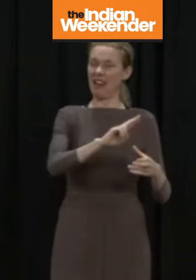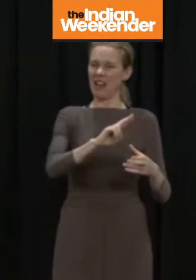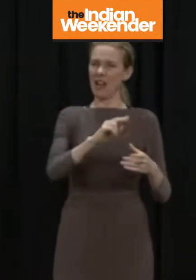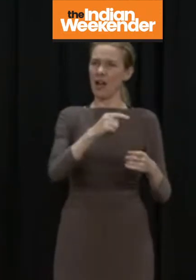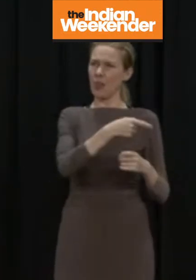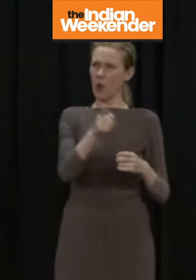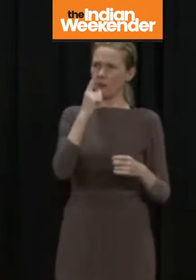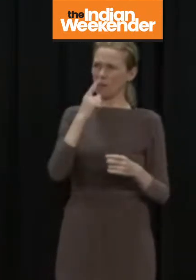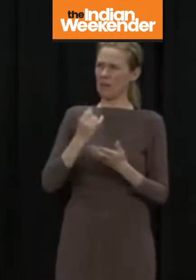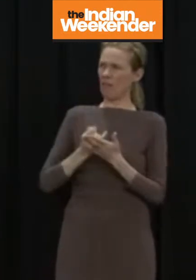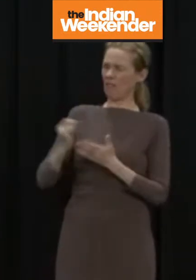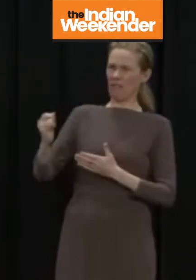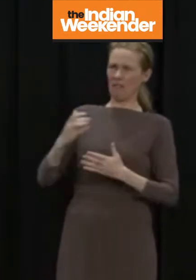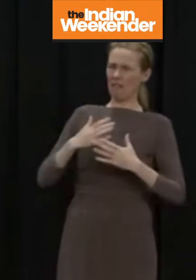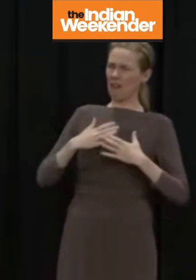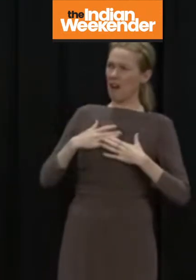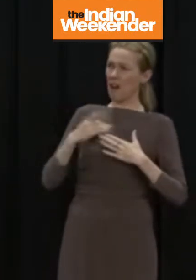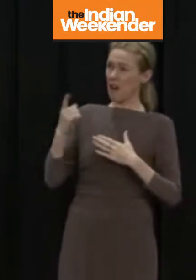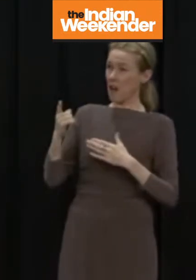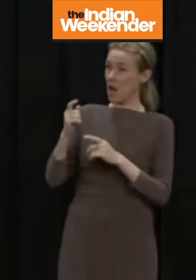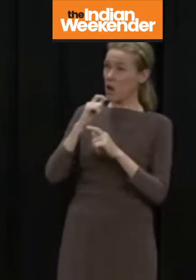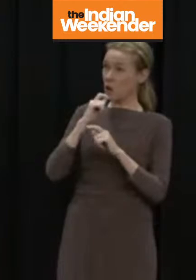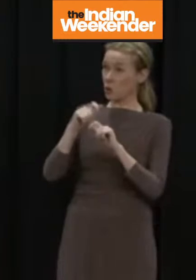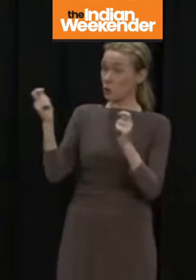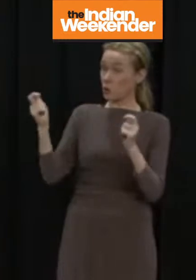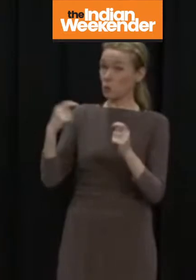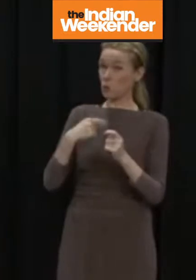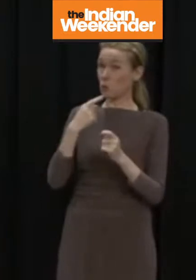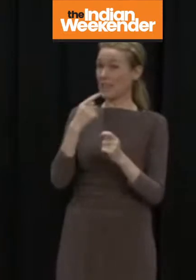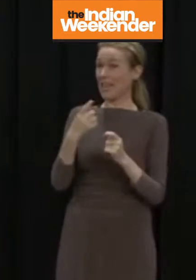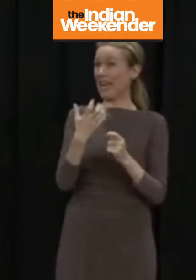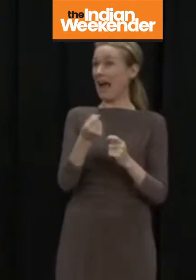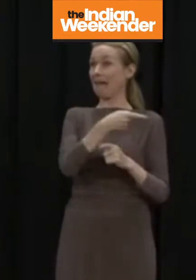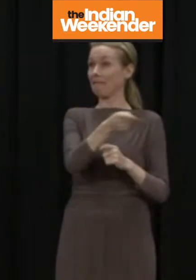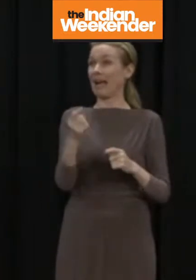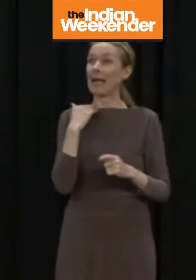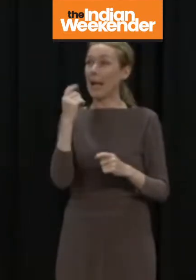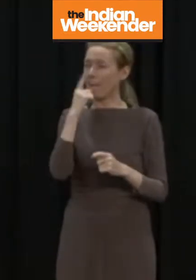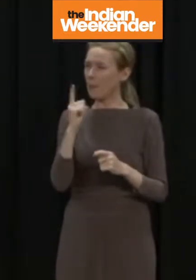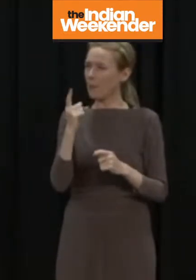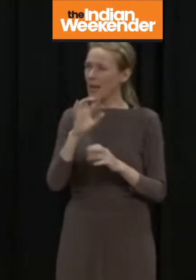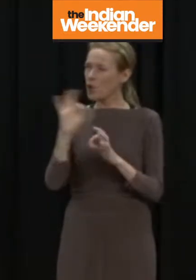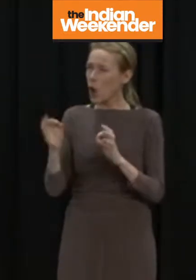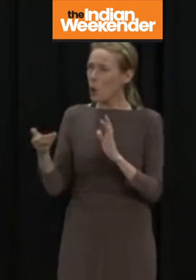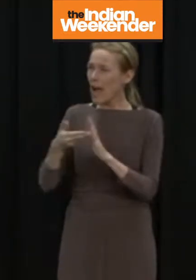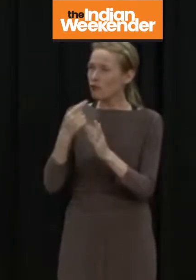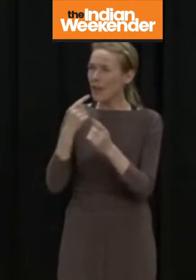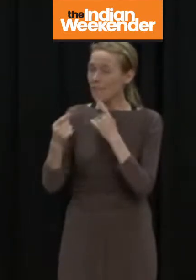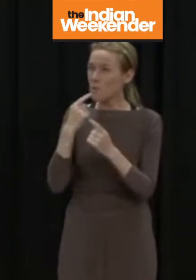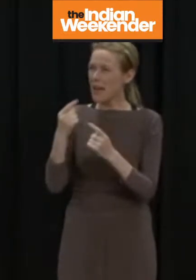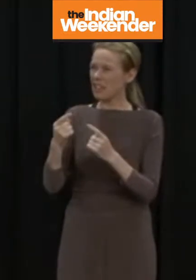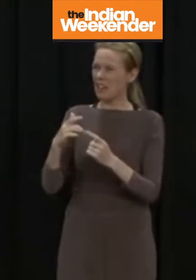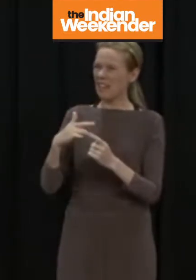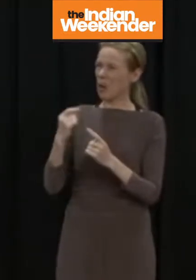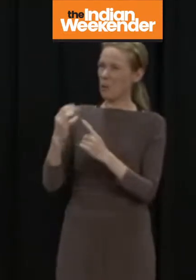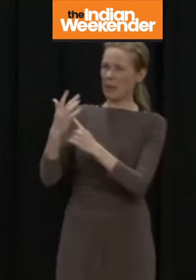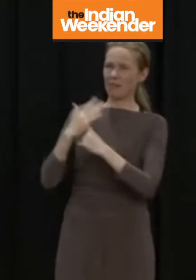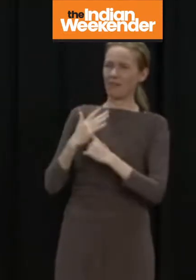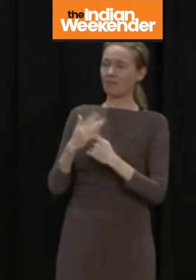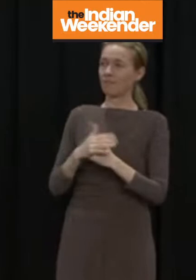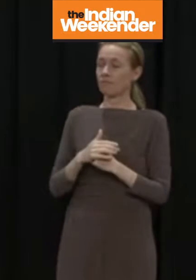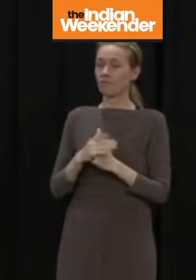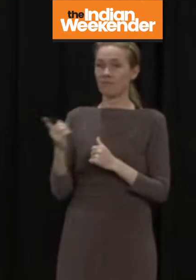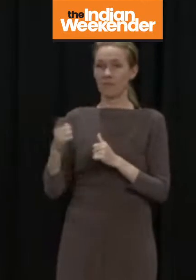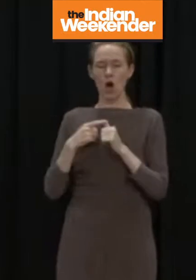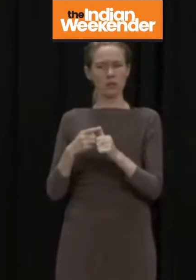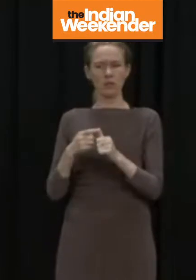when you are just putting it out there that there is a number but not putting a number on it? No, I don't think we're treating them any differently. The